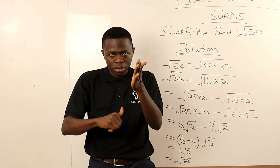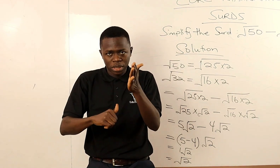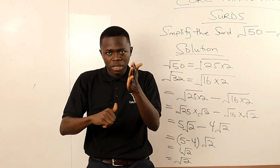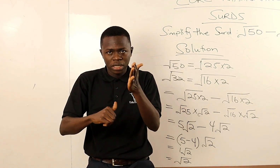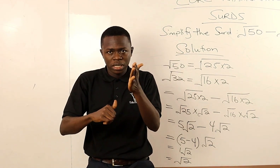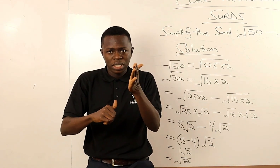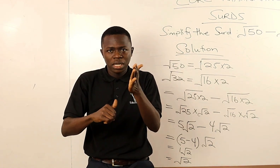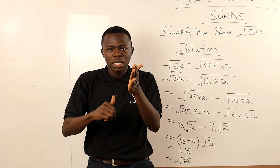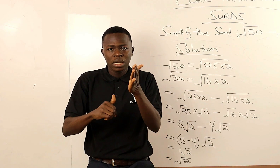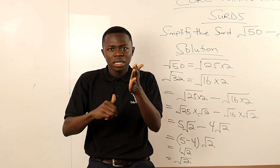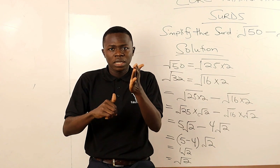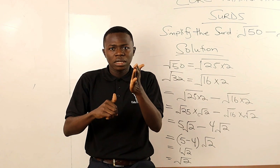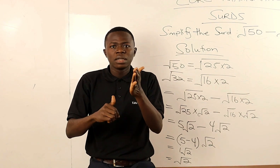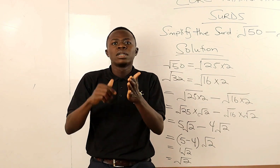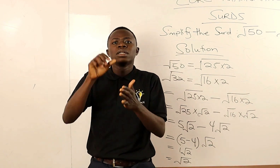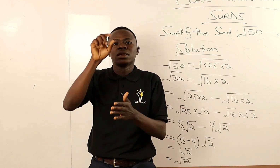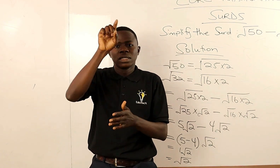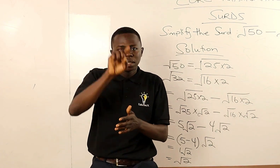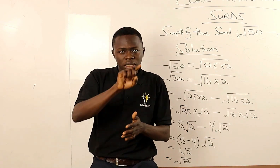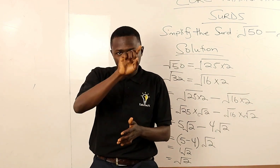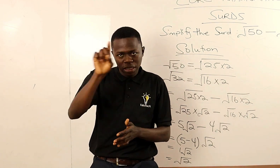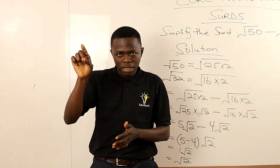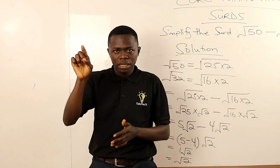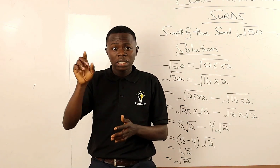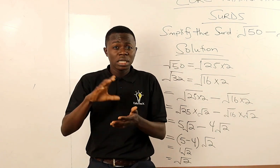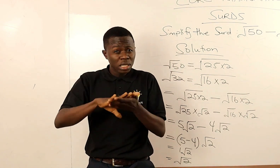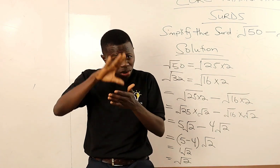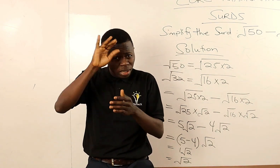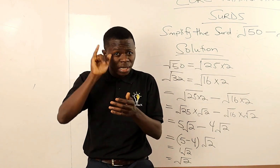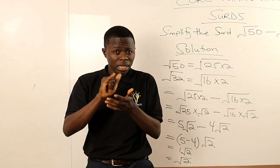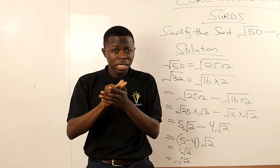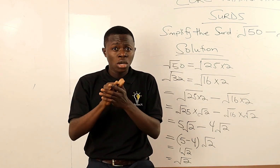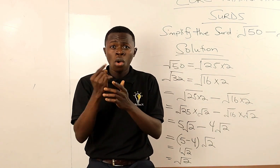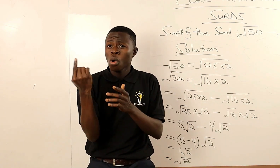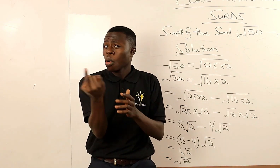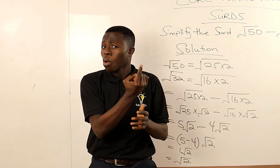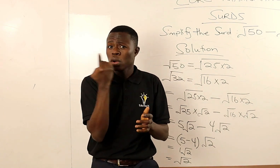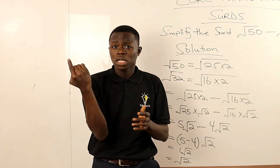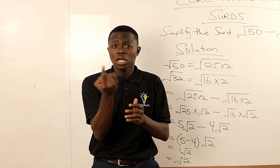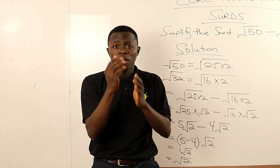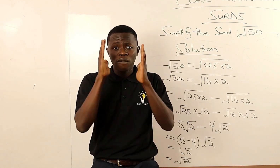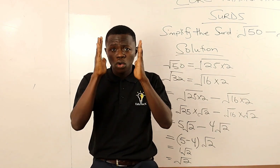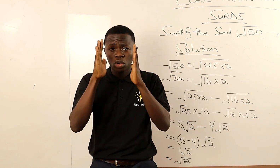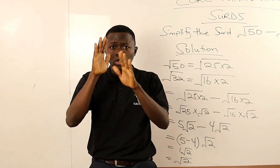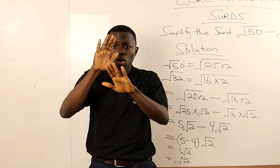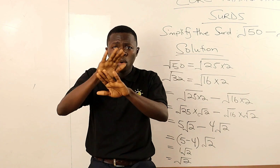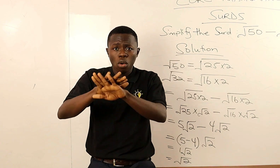We said that in order to add or subtract sets, first you need to make